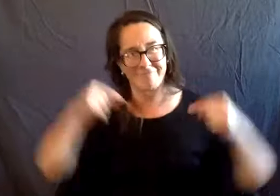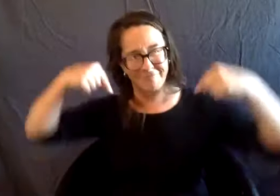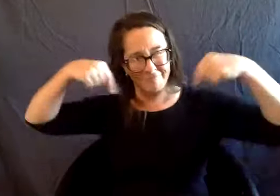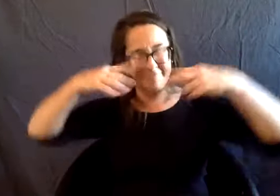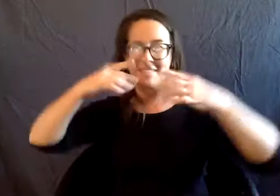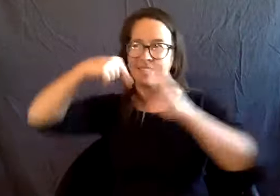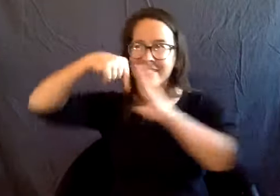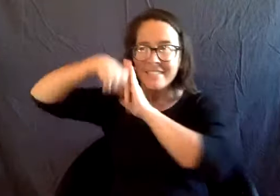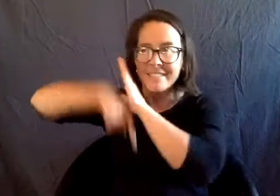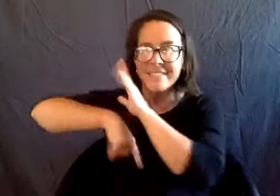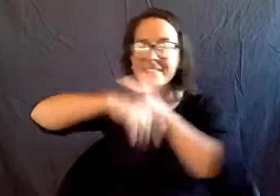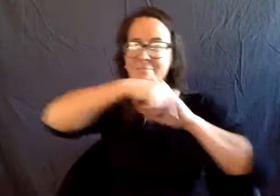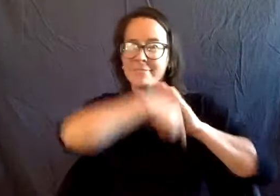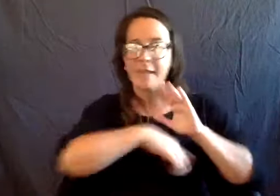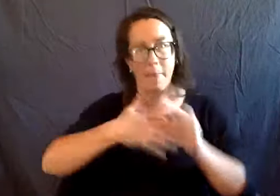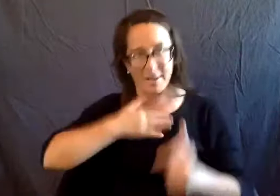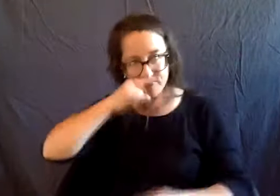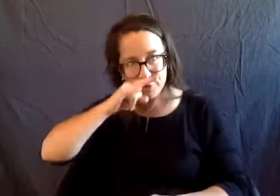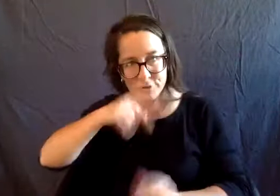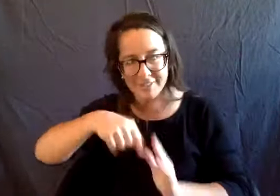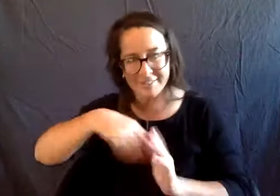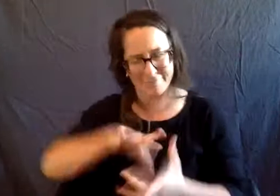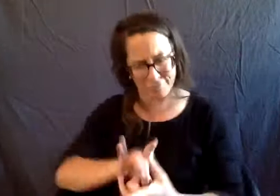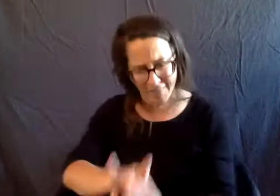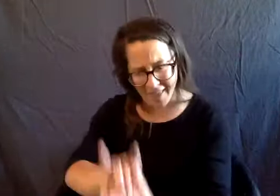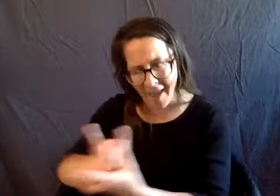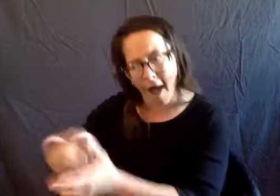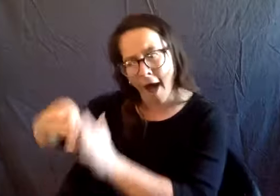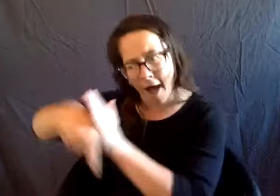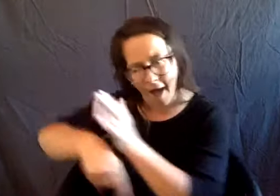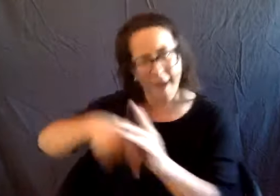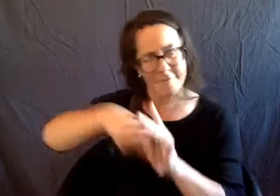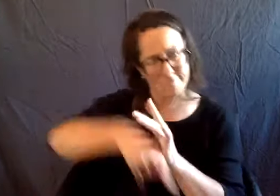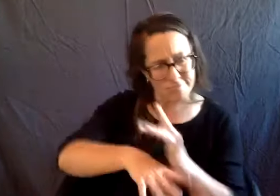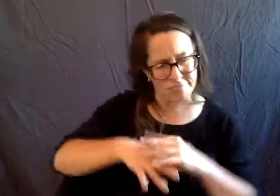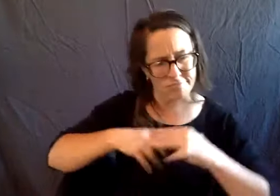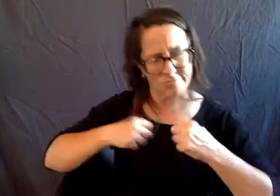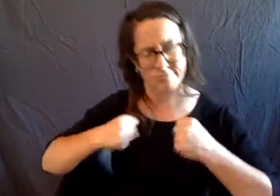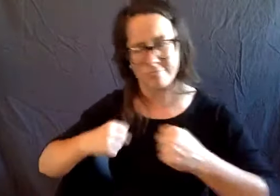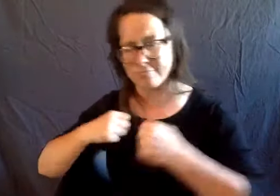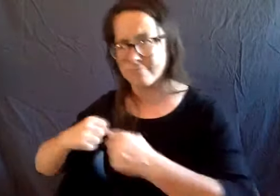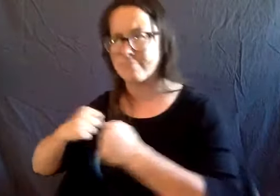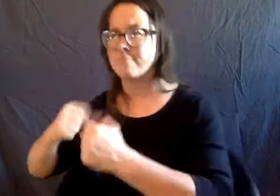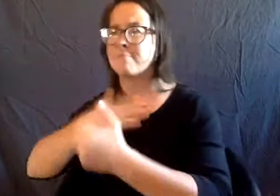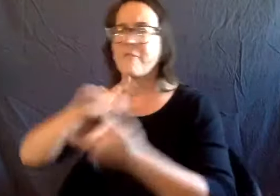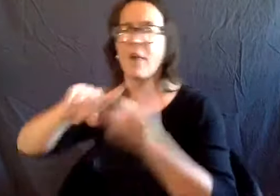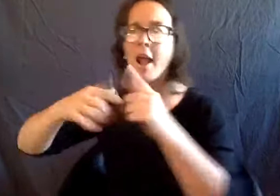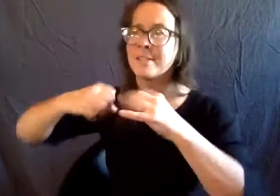now, it deepens. My relationship with my children deepens. My relationship with my friends deepens. All of my relationships